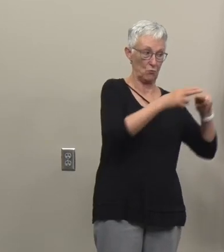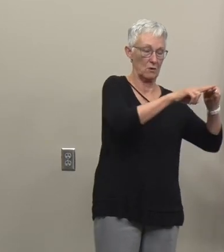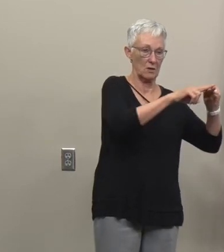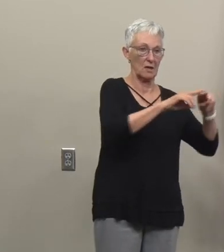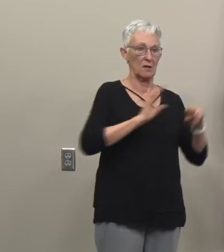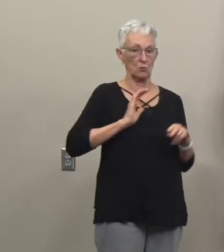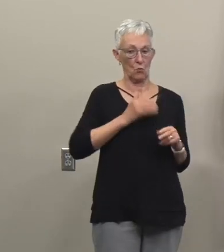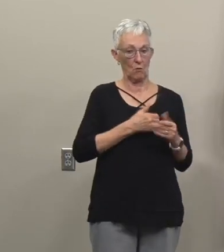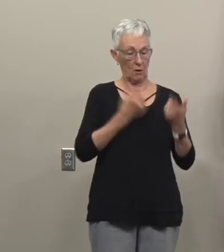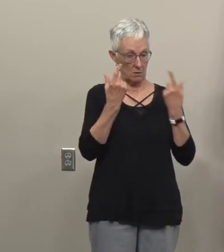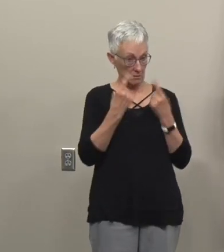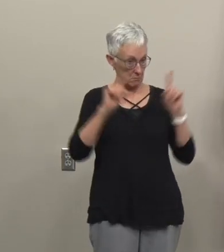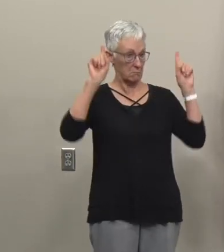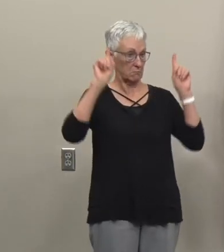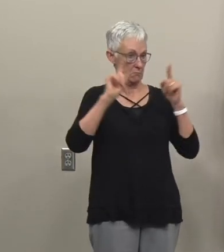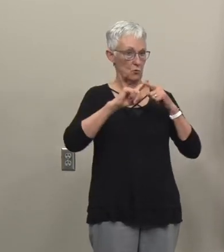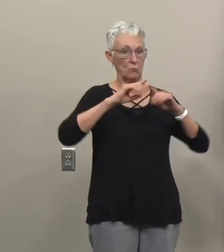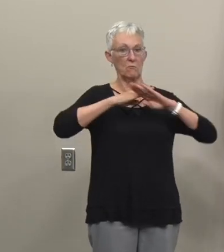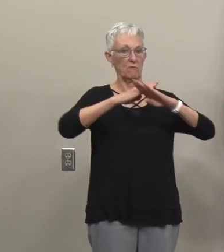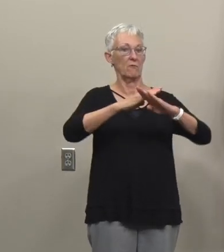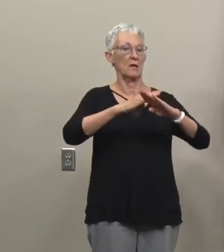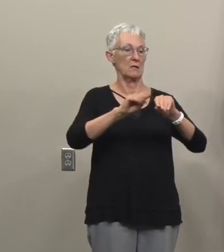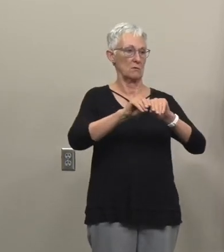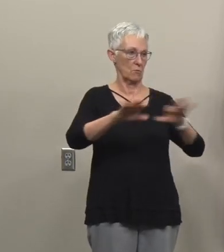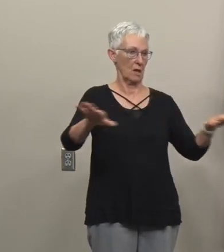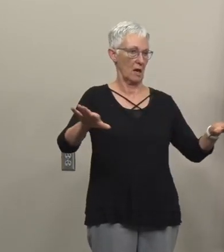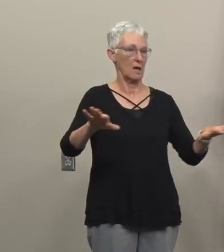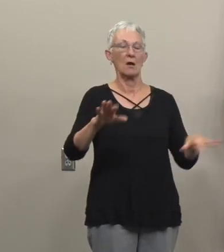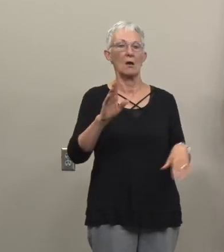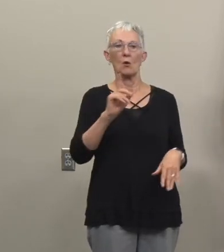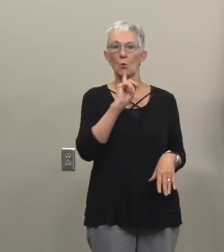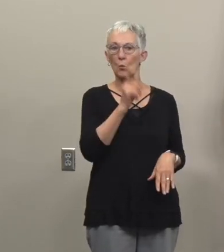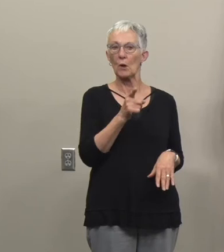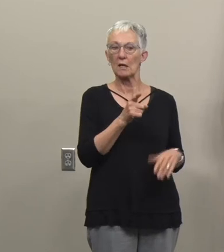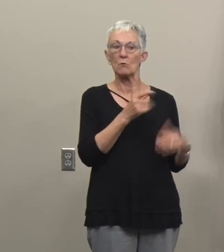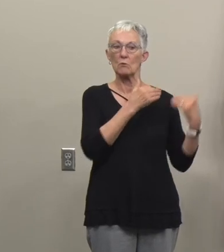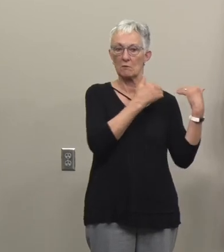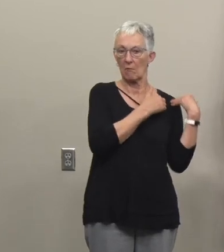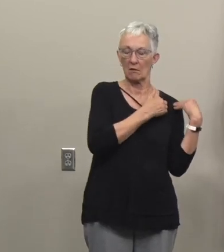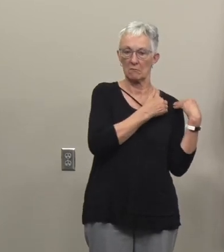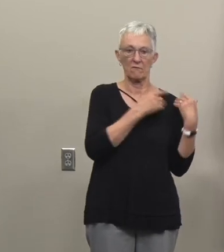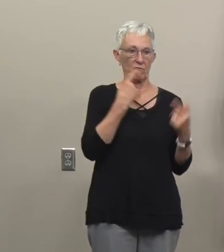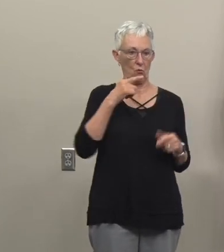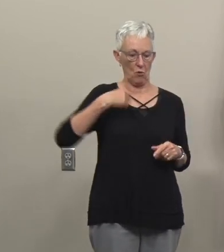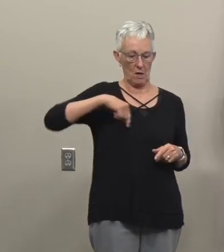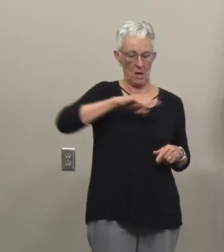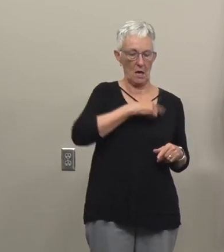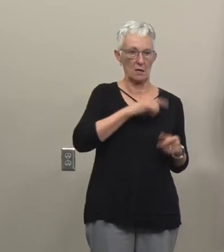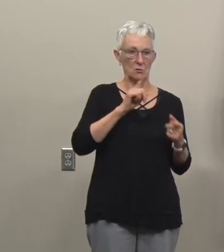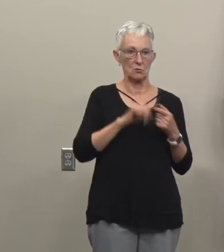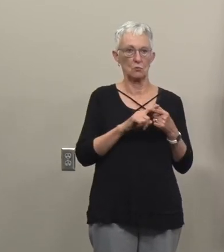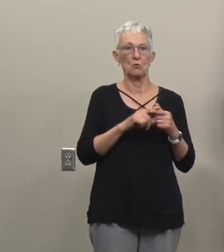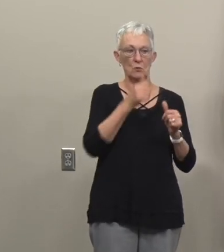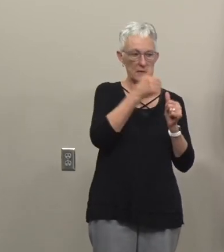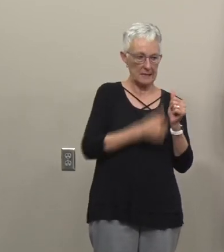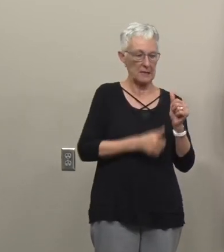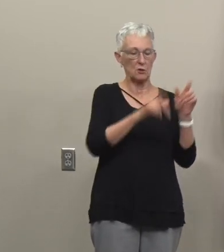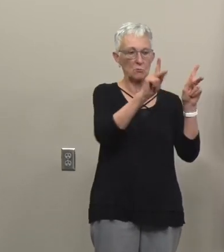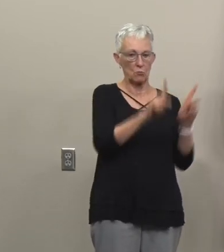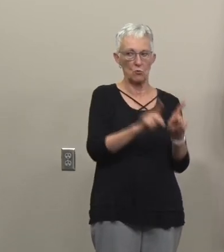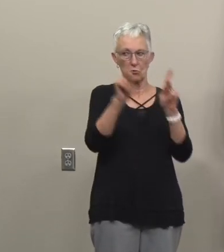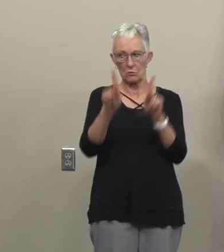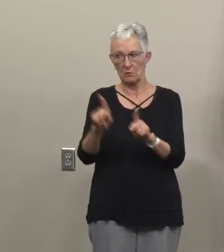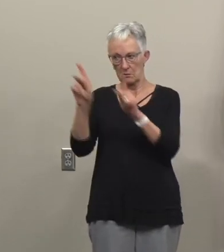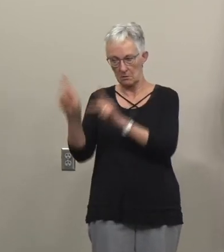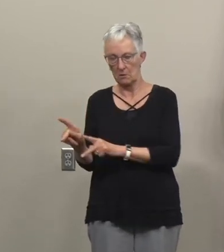in preventing the spread of COVID-19 will be directly linked to the care with which all of our community members faithfully wash